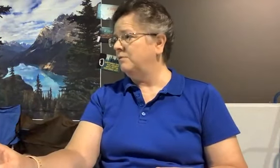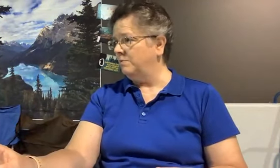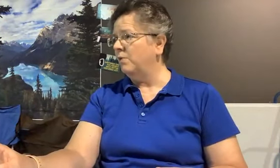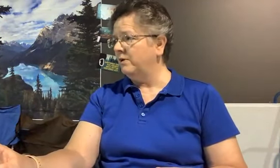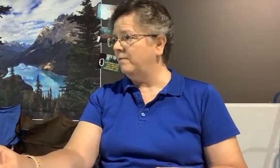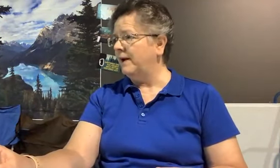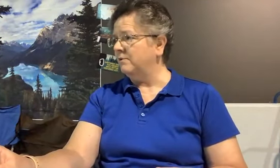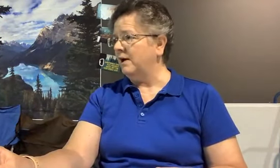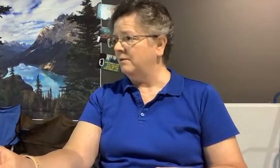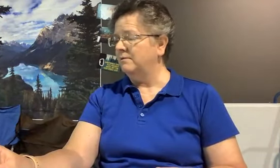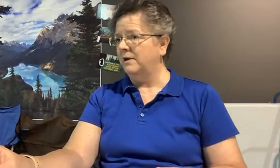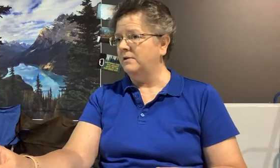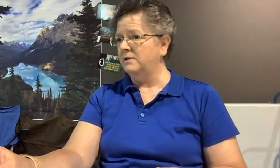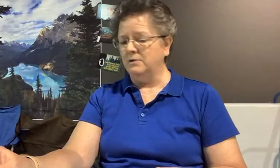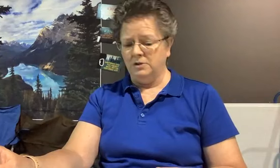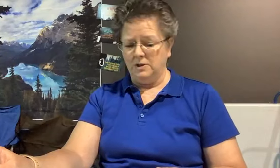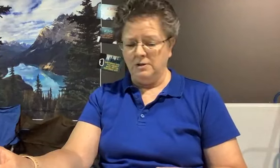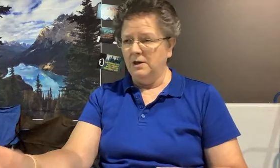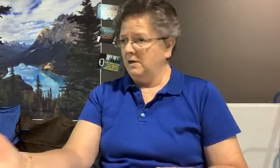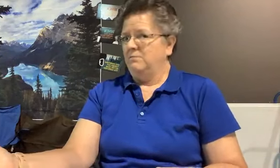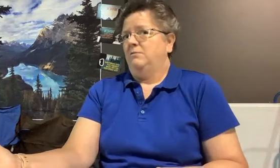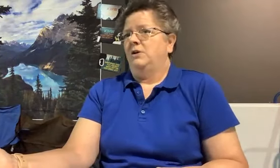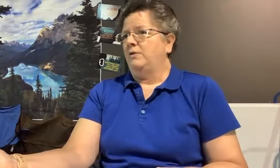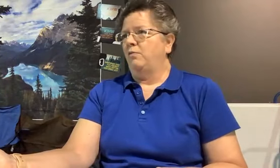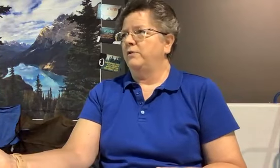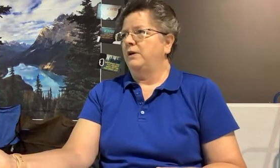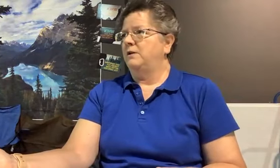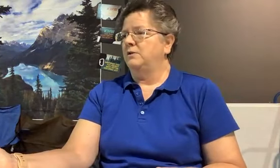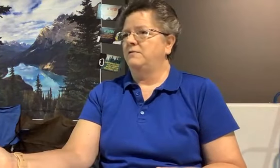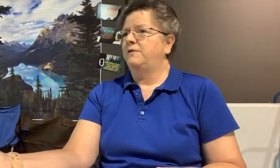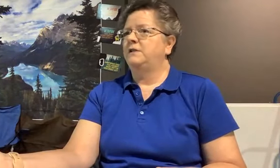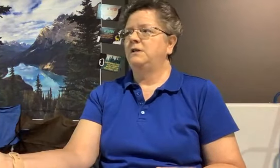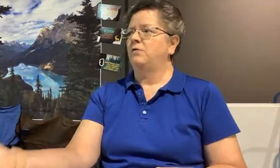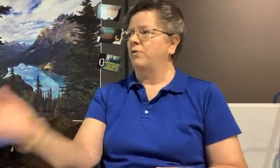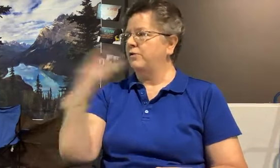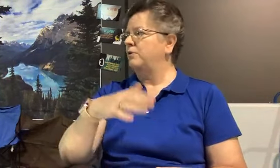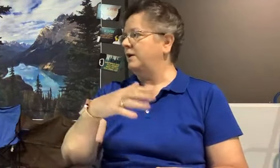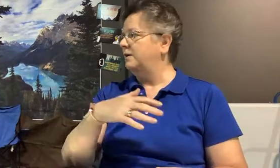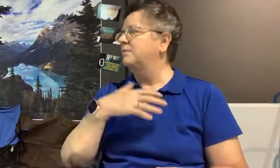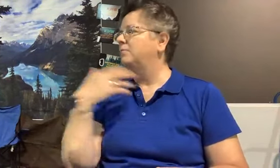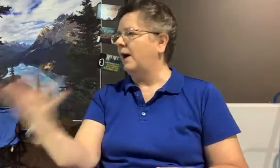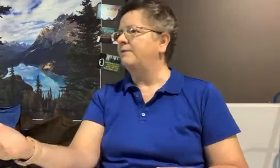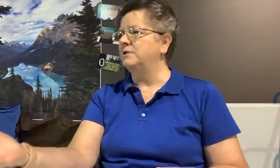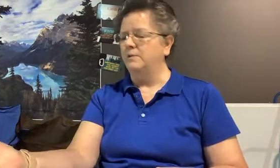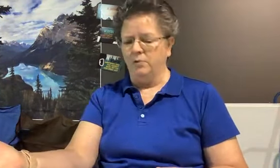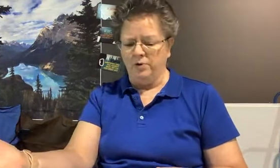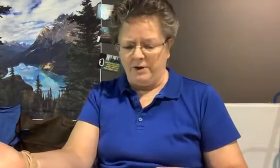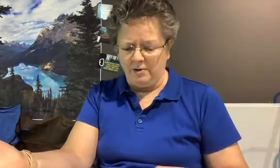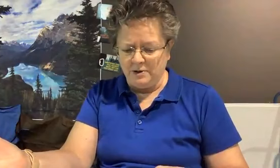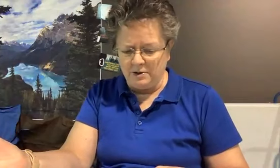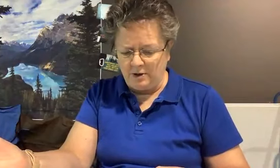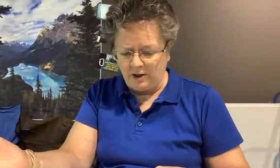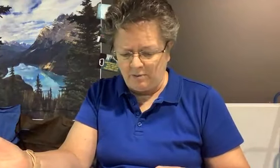was born in Babylon, and he's still just a, you know, whether he is 15 or 30, obviously born there and still a young